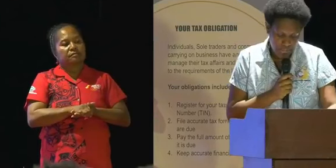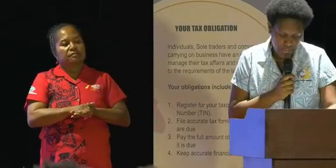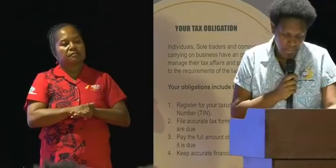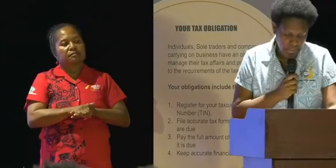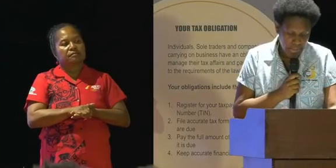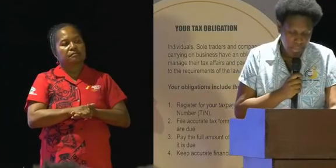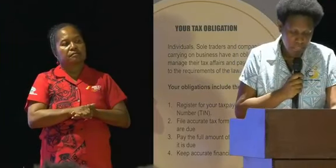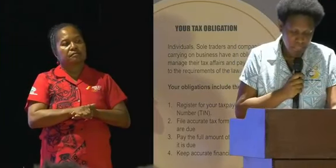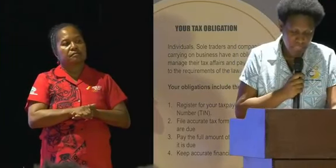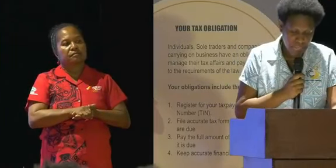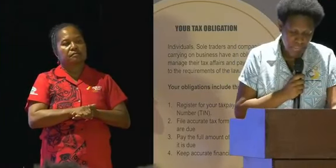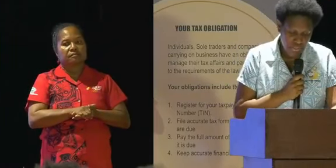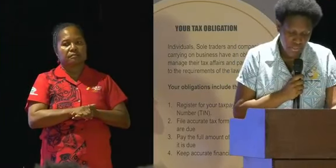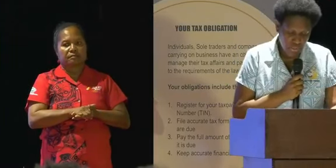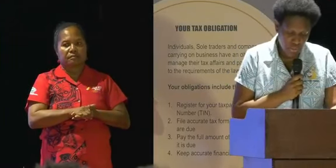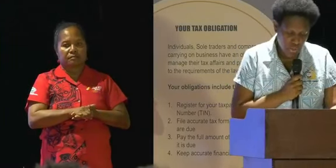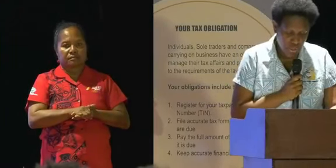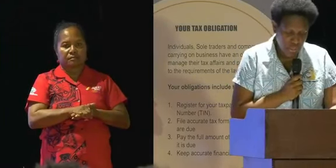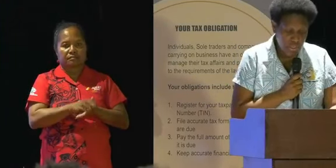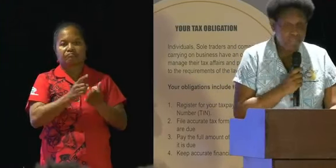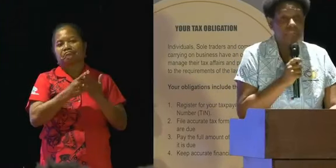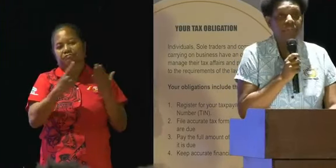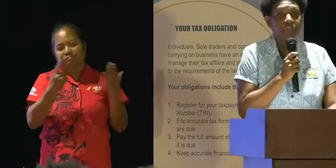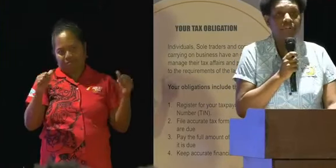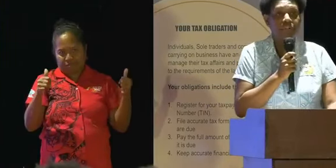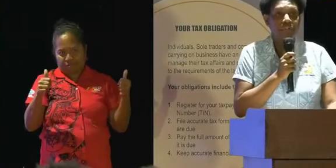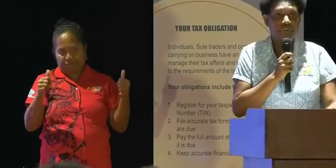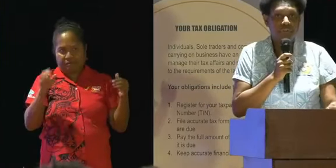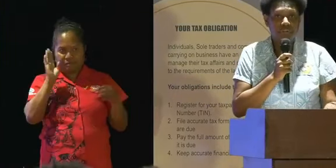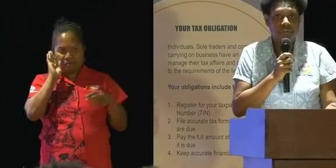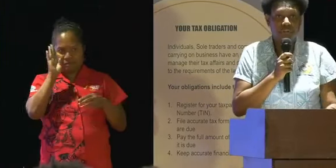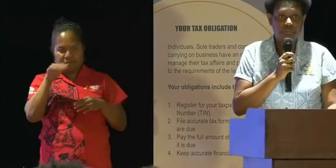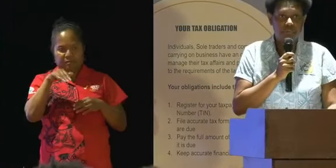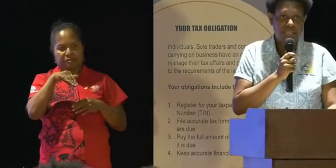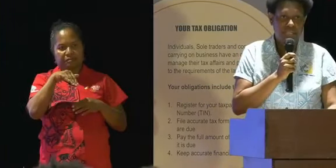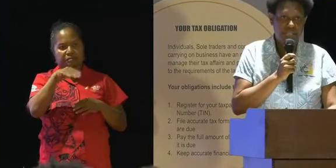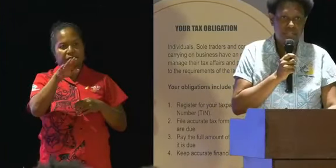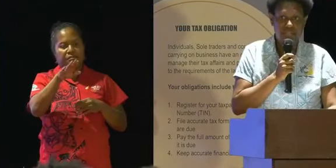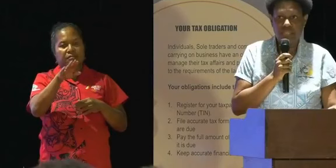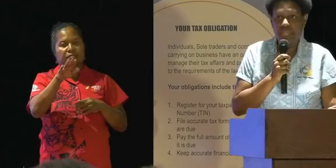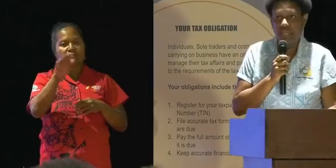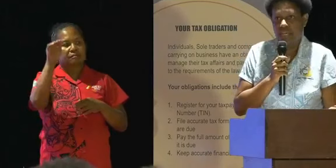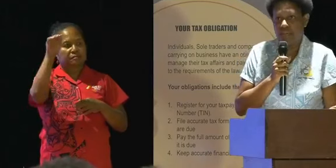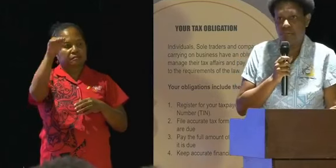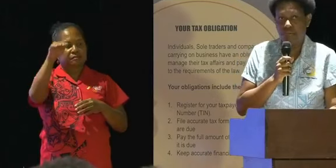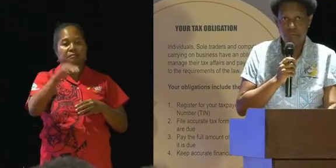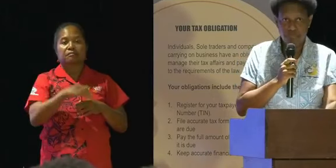I think that's all. Before you all go, we'd like